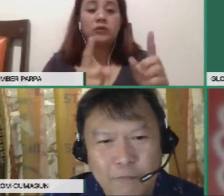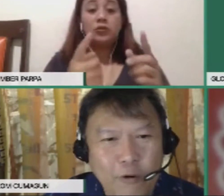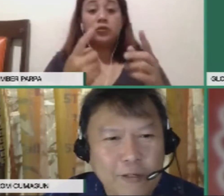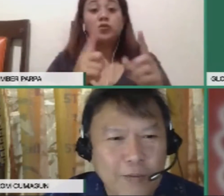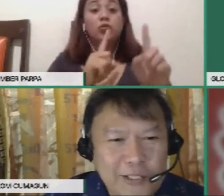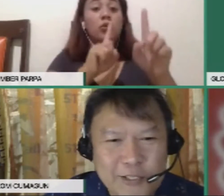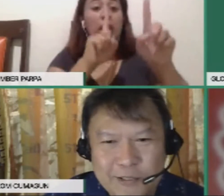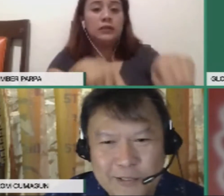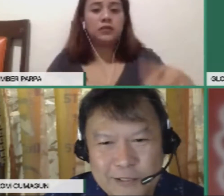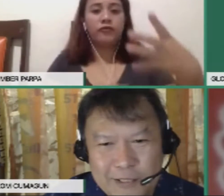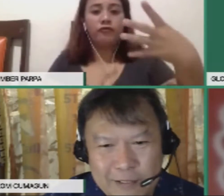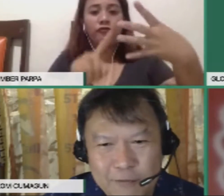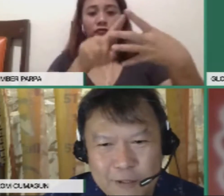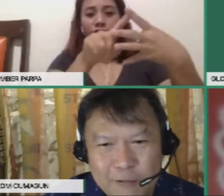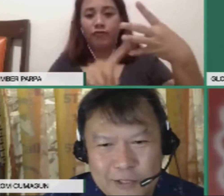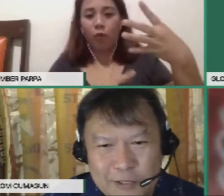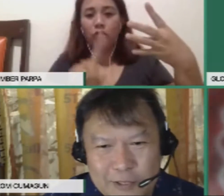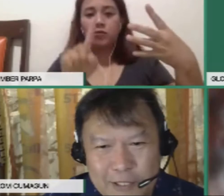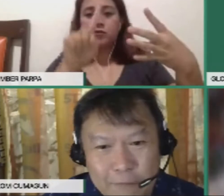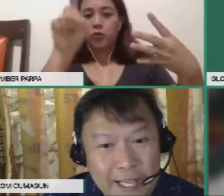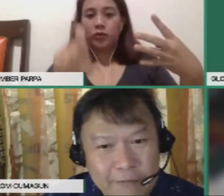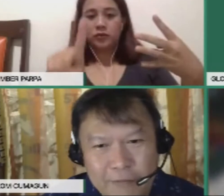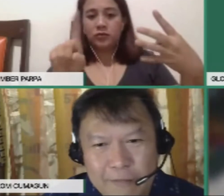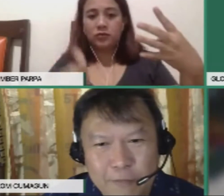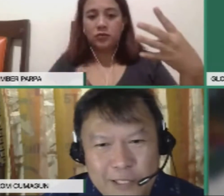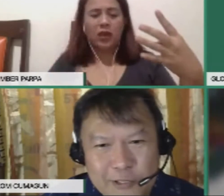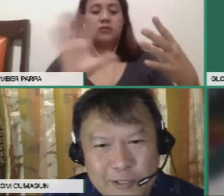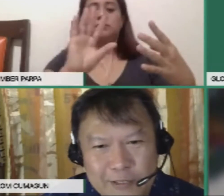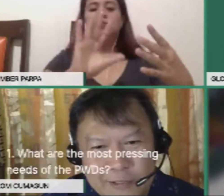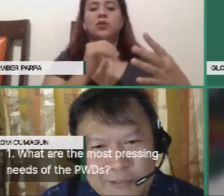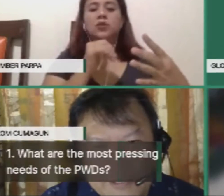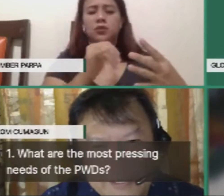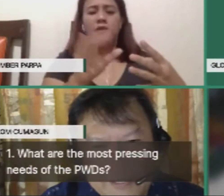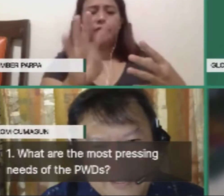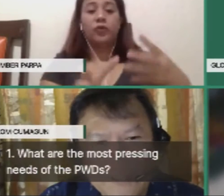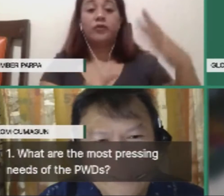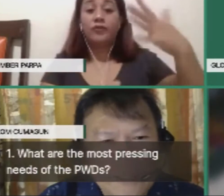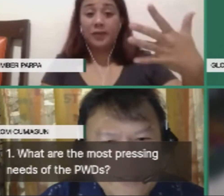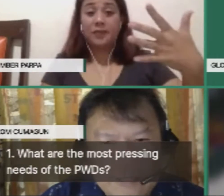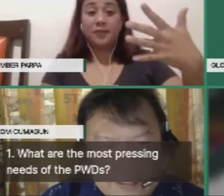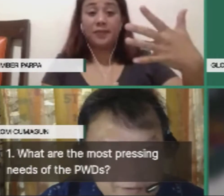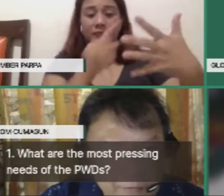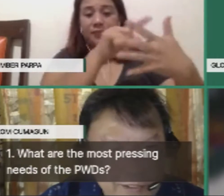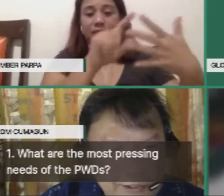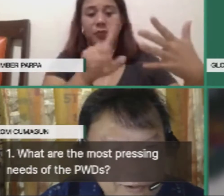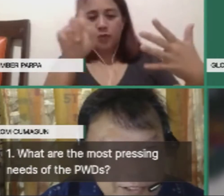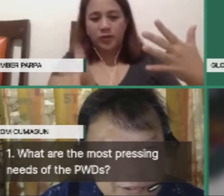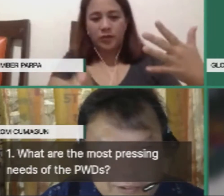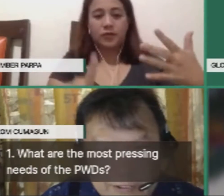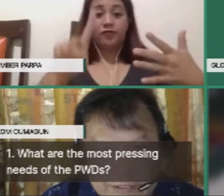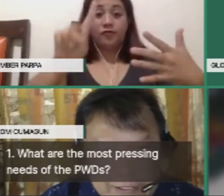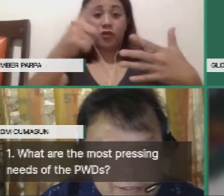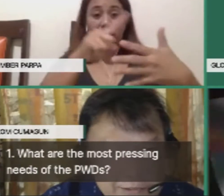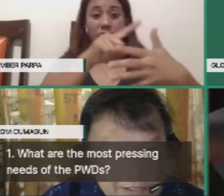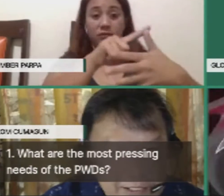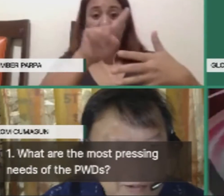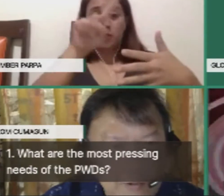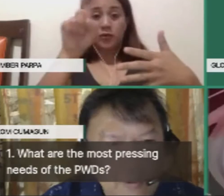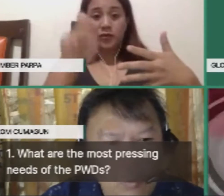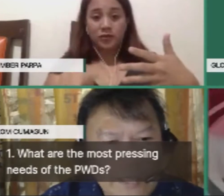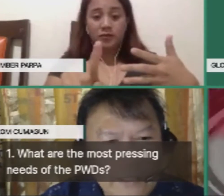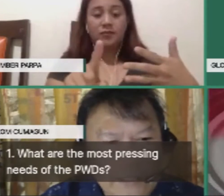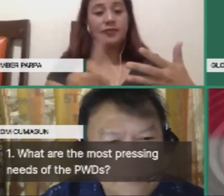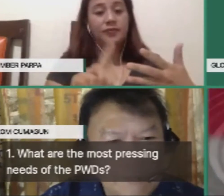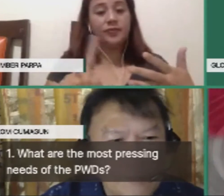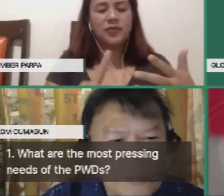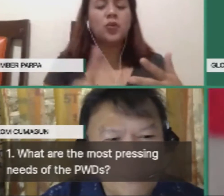four Yes. questions. Okay, four questions. Five questions. Okay. First question is, what